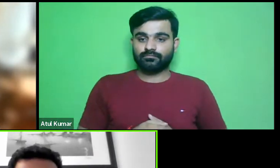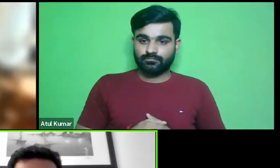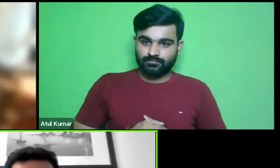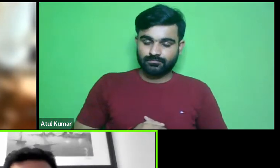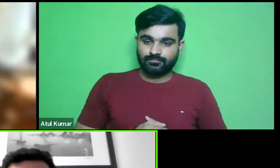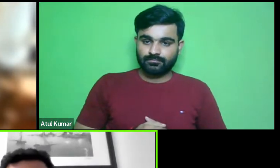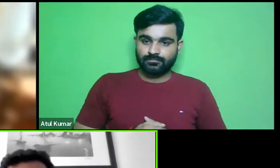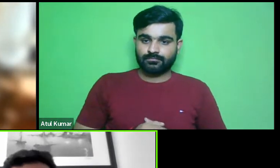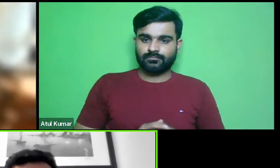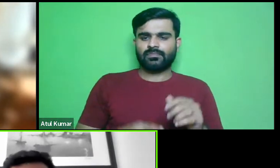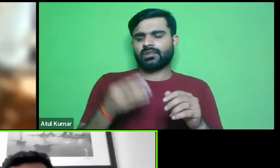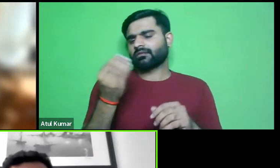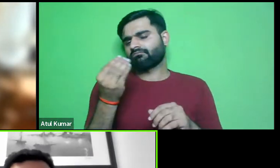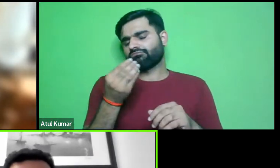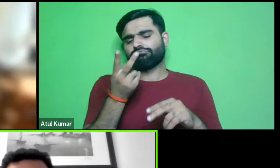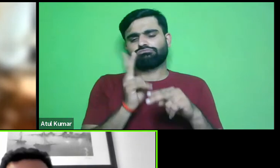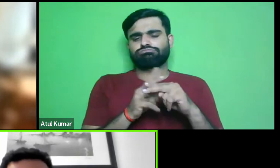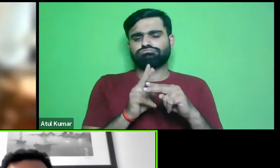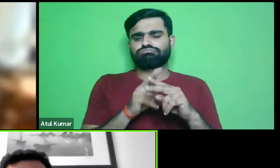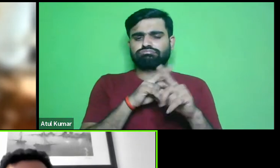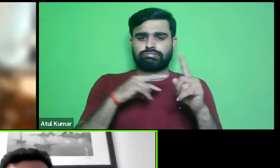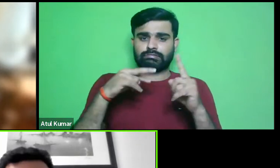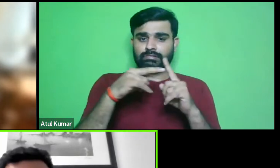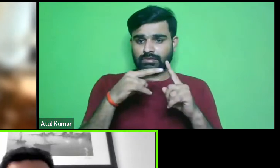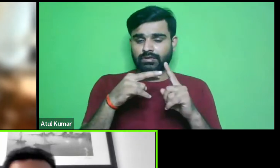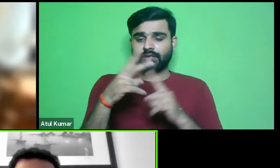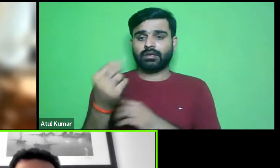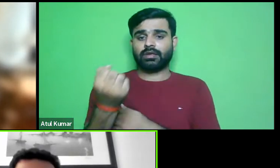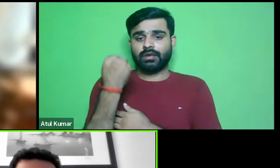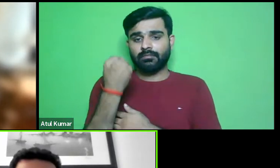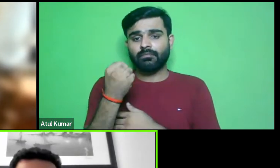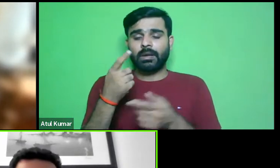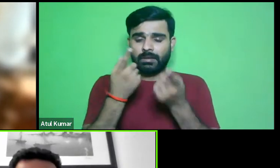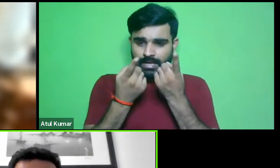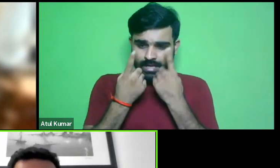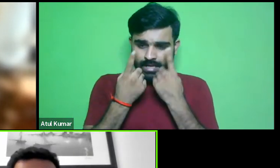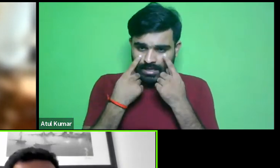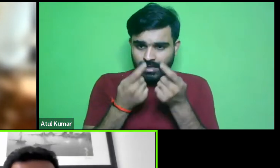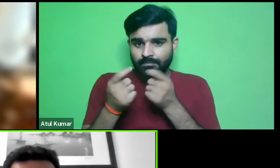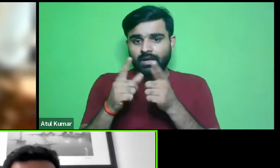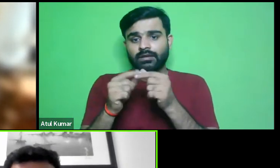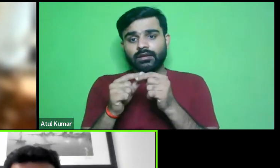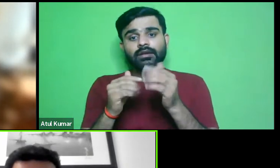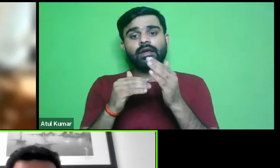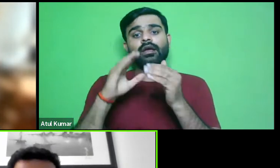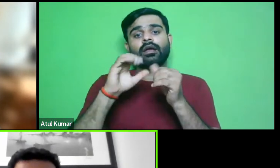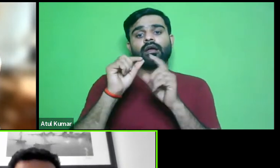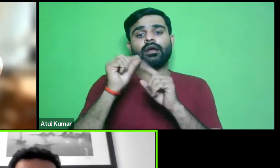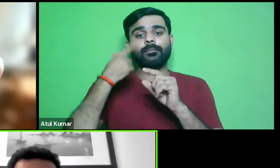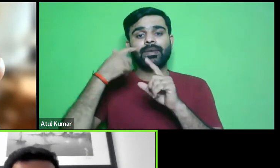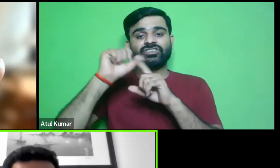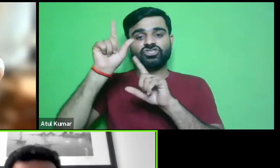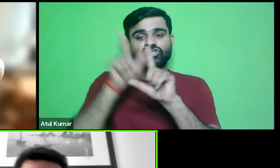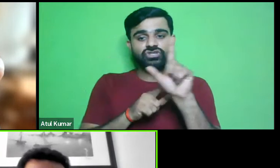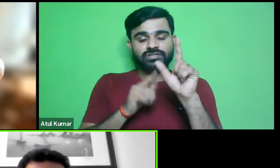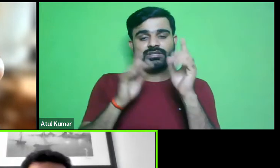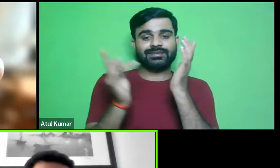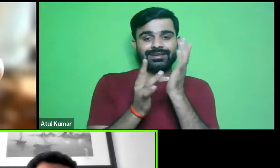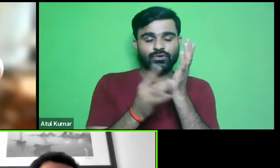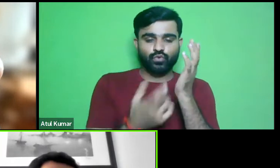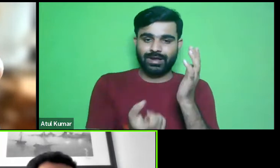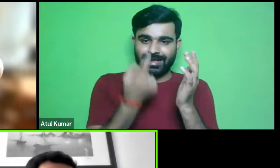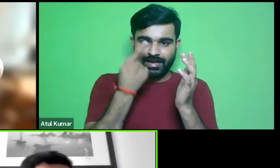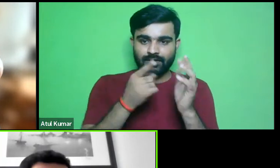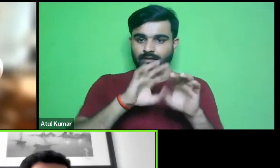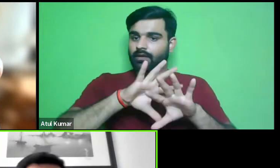that there are certain aspects of that, like having an empowered regulator, making sure that the state has a capacity to understand the technologies that use this data. And all of